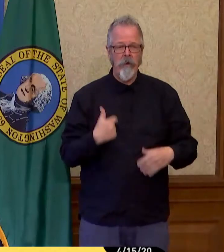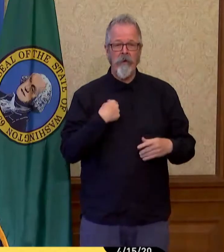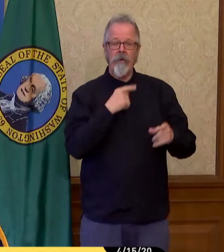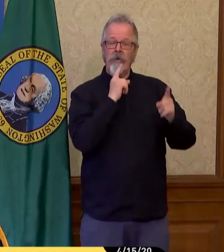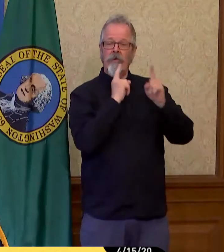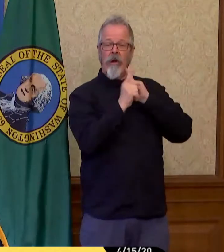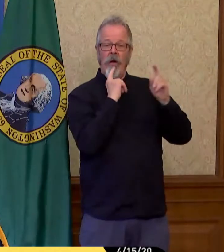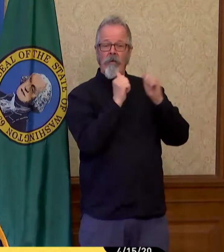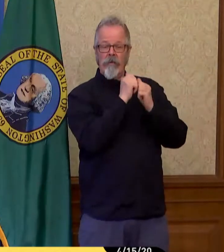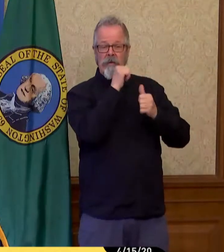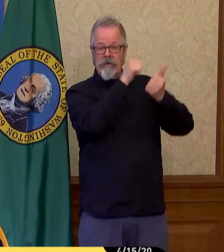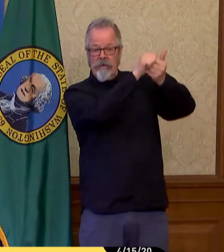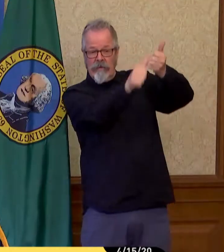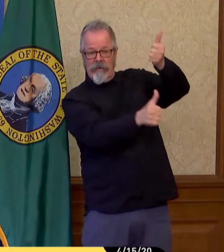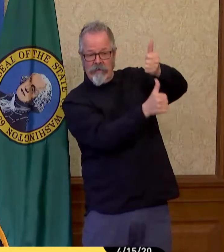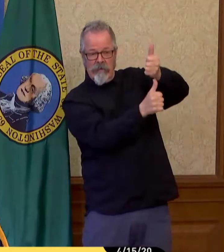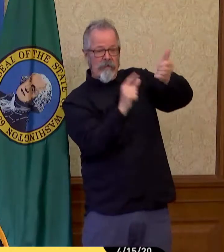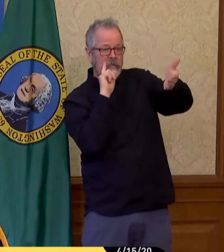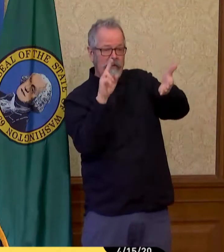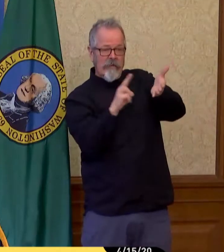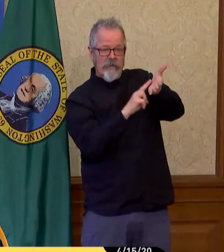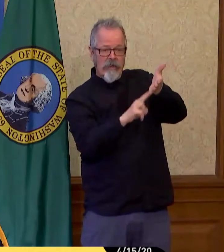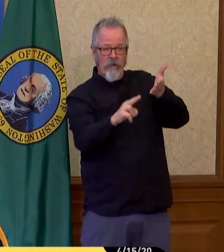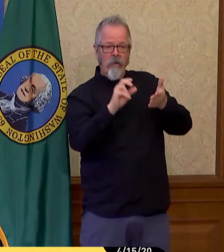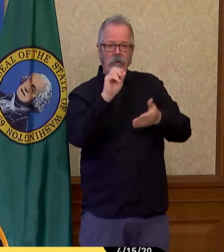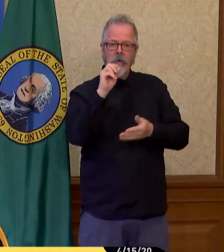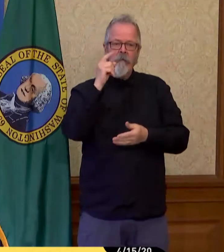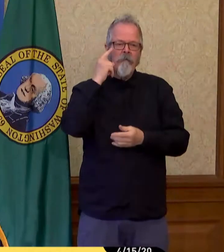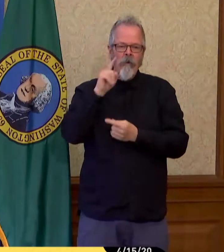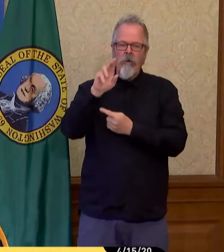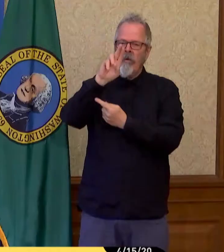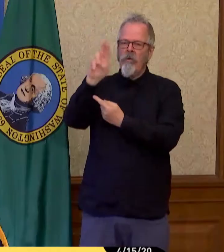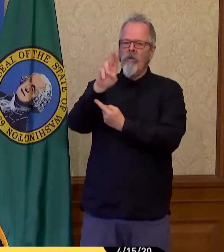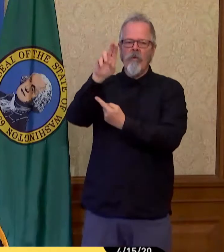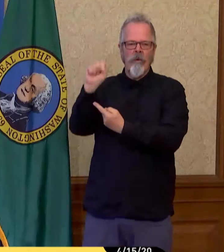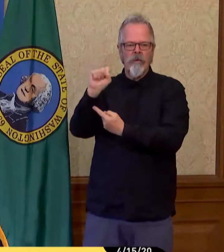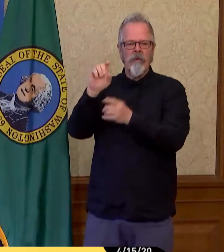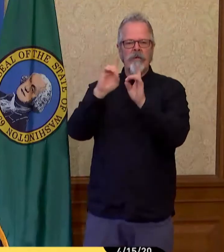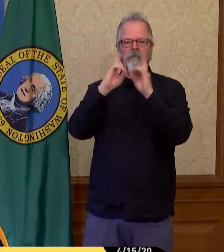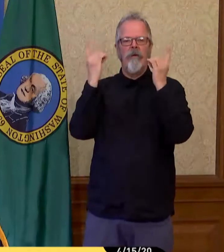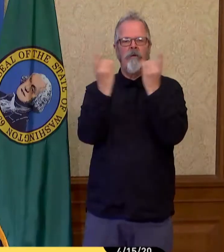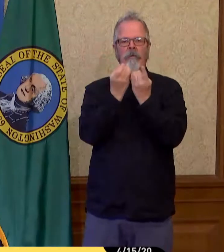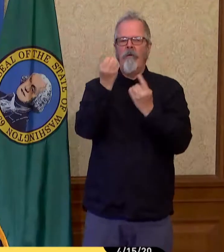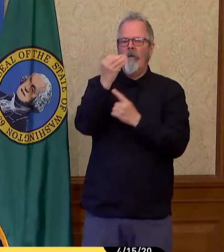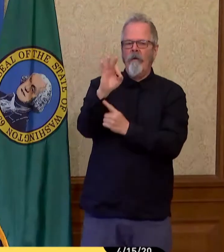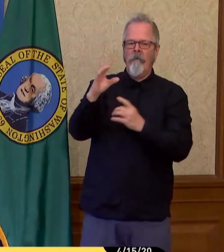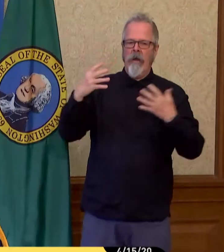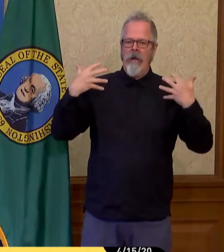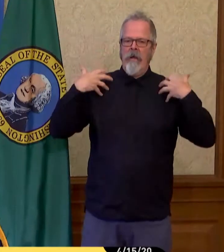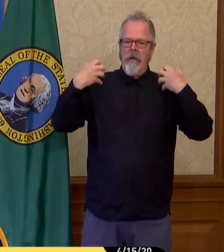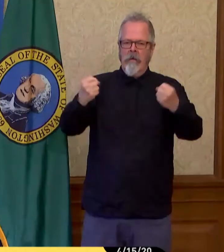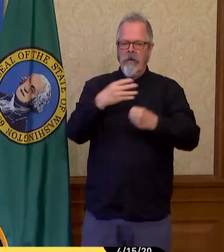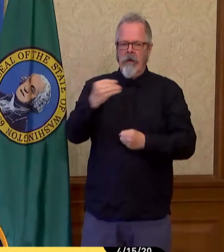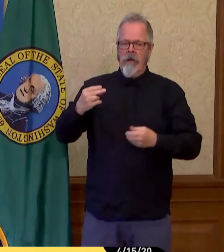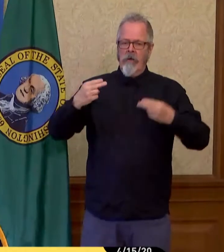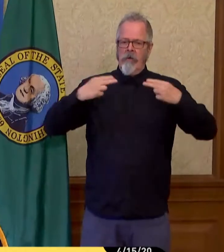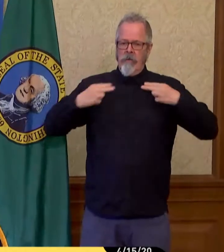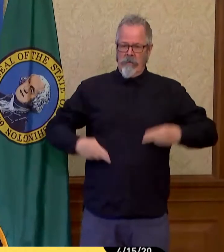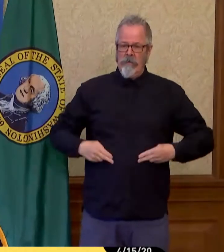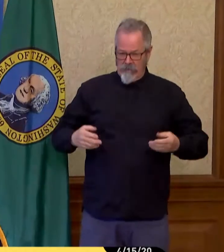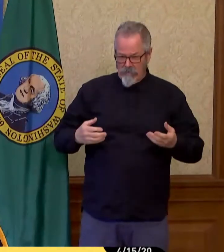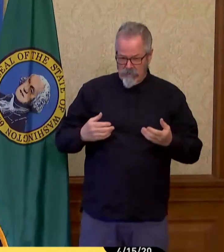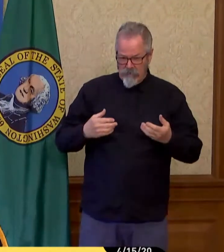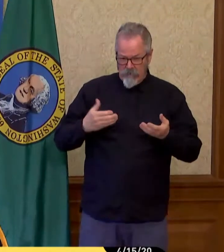in improving our testing capability. Dr. Birx, who has repeatedly recognized